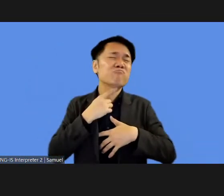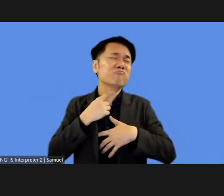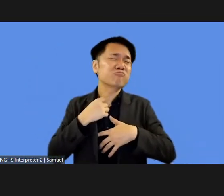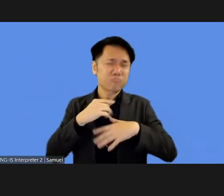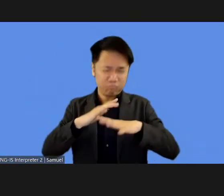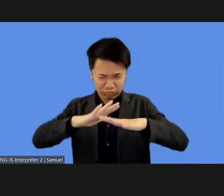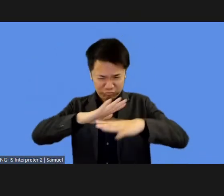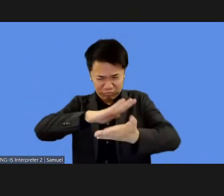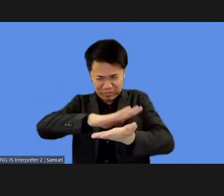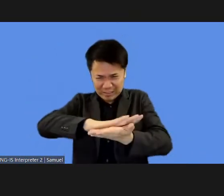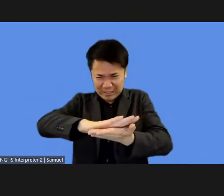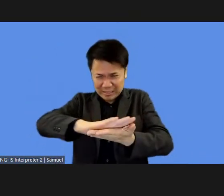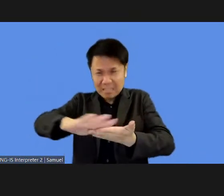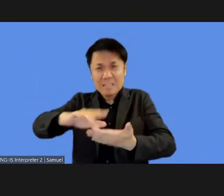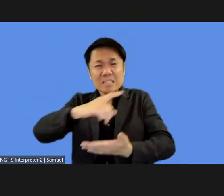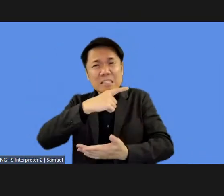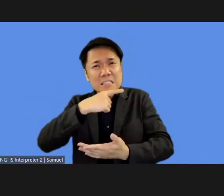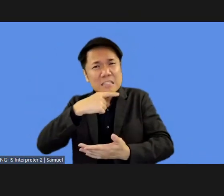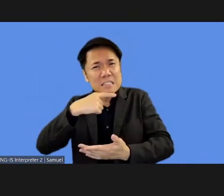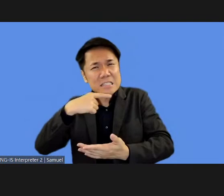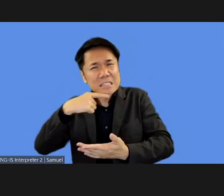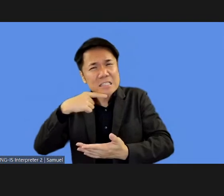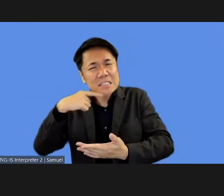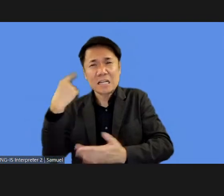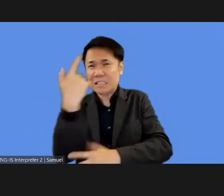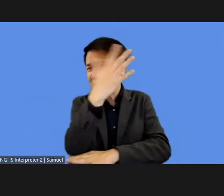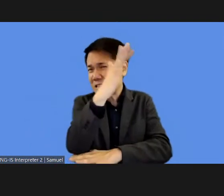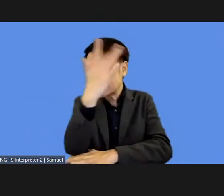And the last speaker